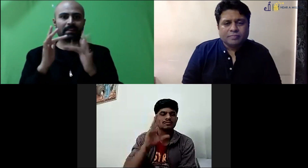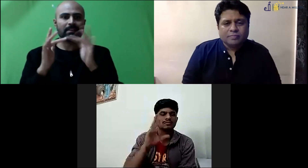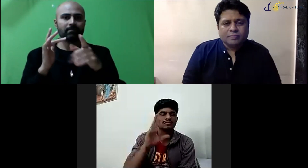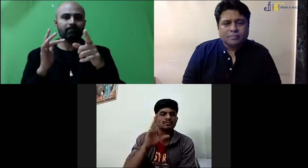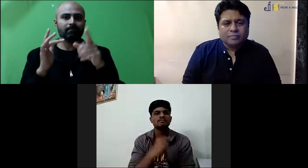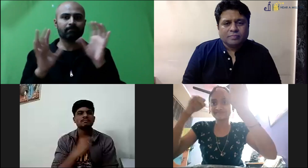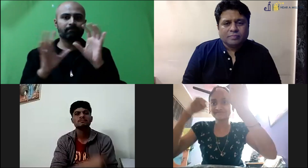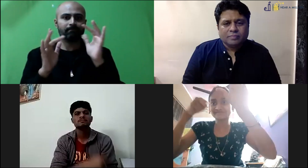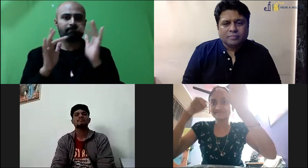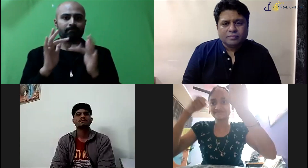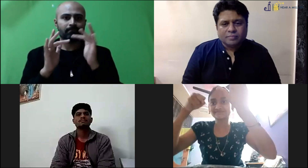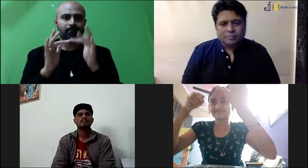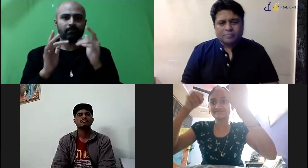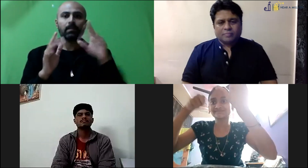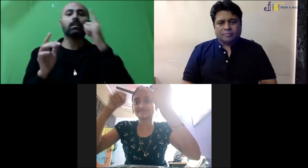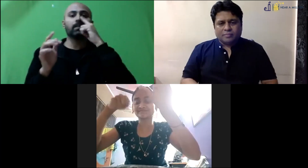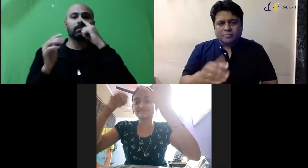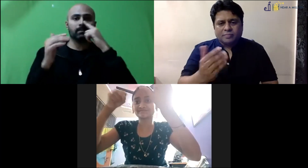Yeah, there's an internet issue.